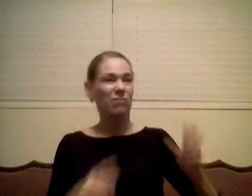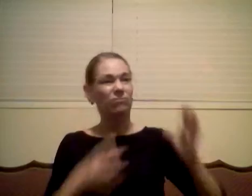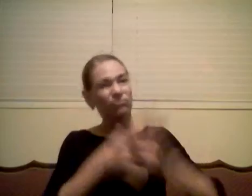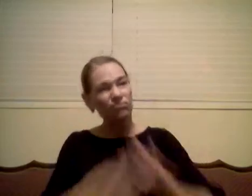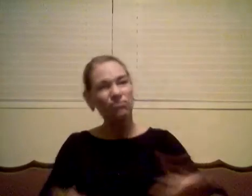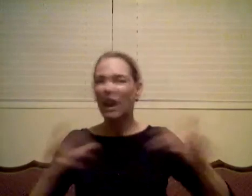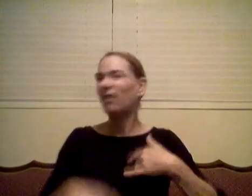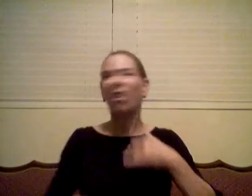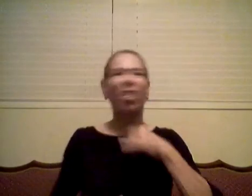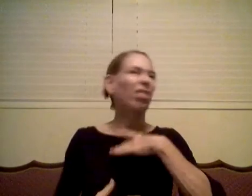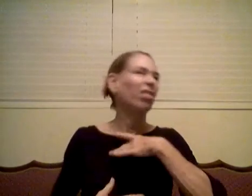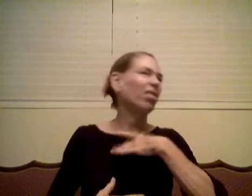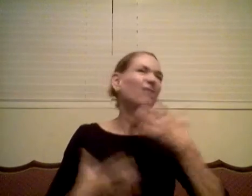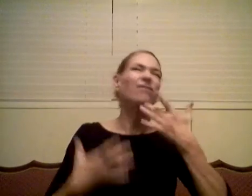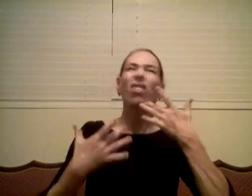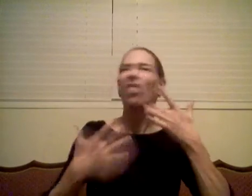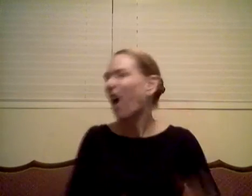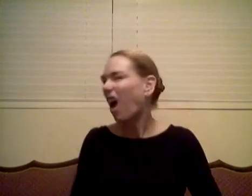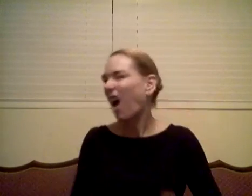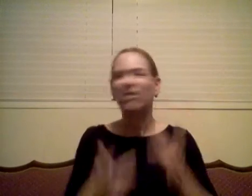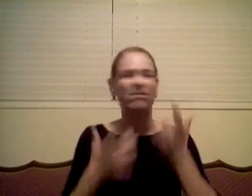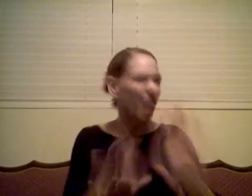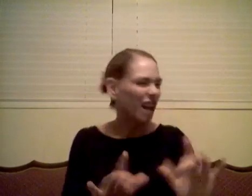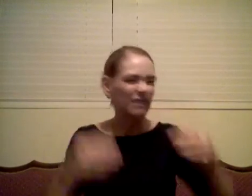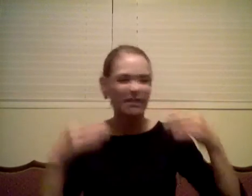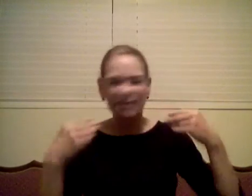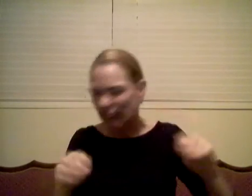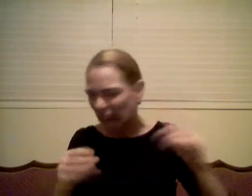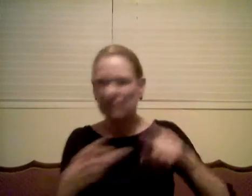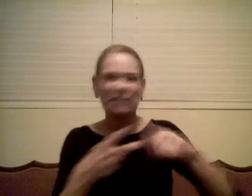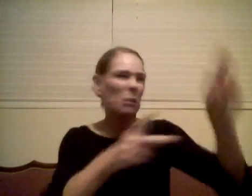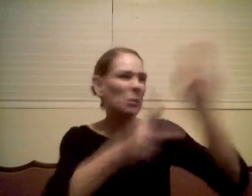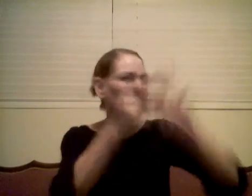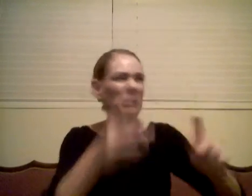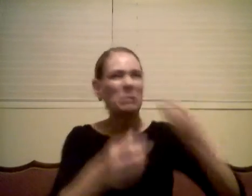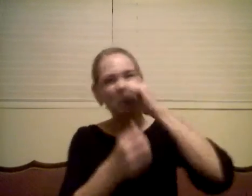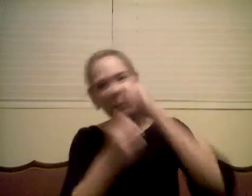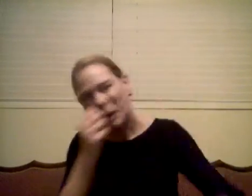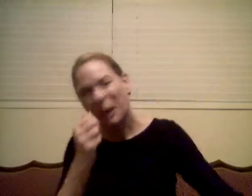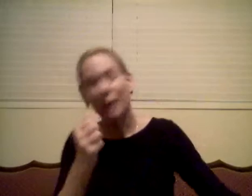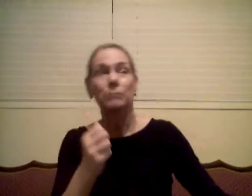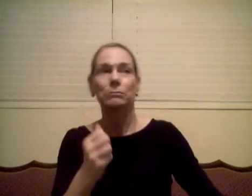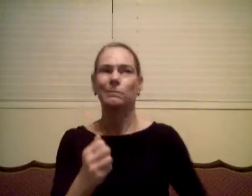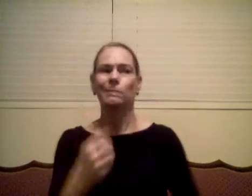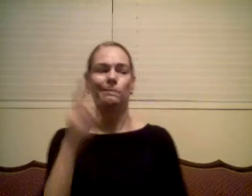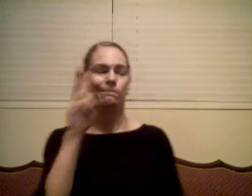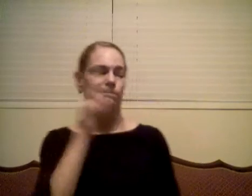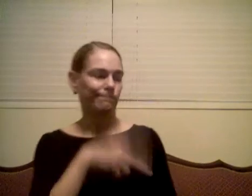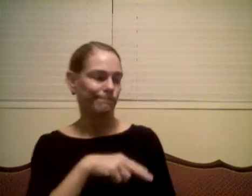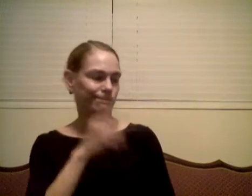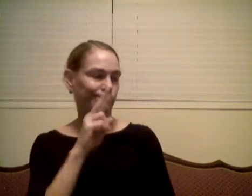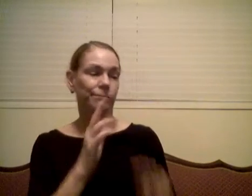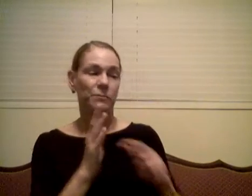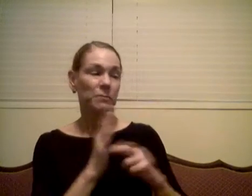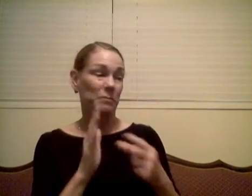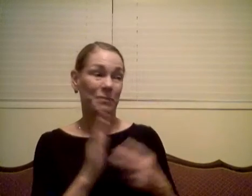and every customer just was horrible and you hated it, you're probably not going to do well in my sales role. So that's kind of the premise behind it. We want to